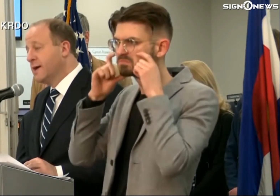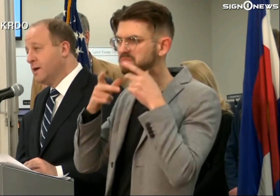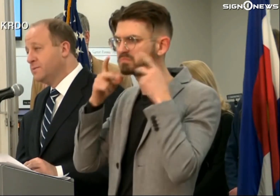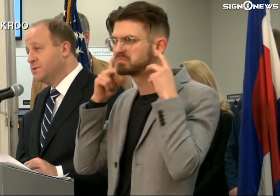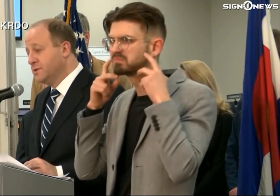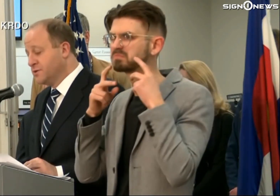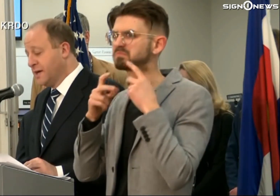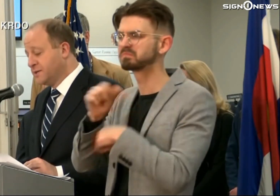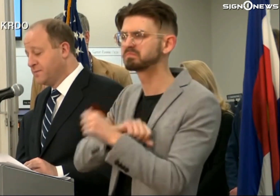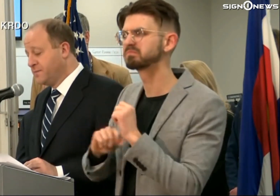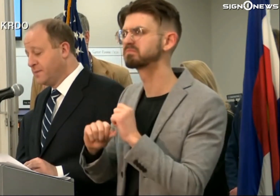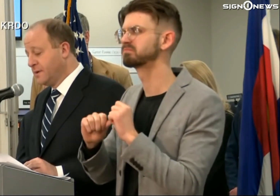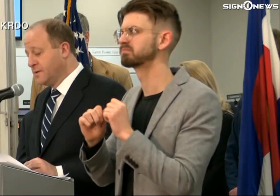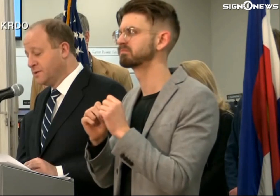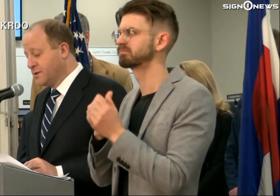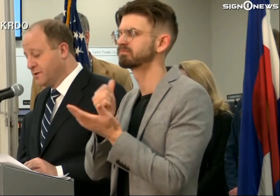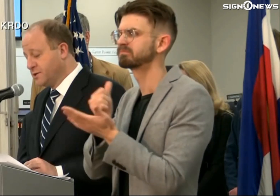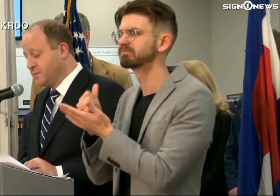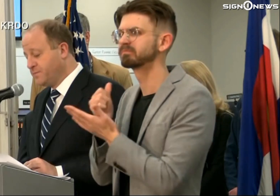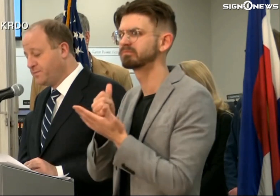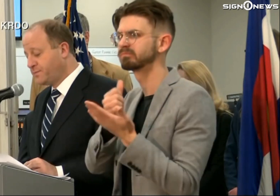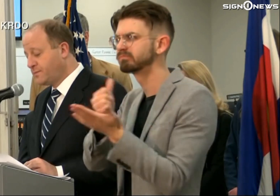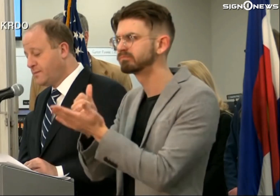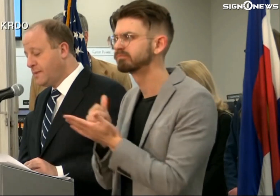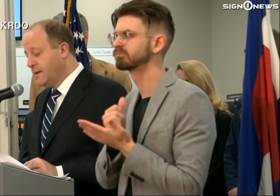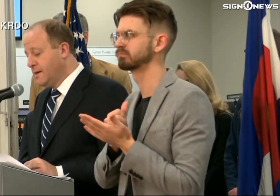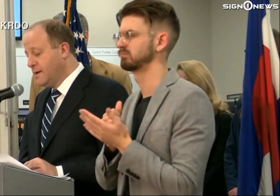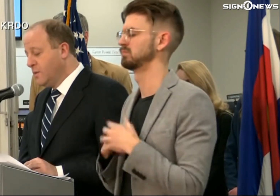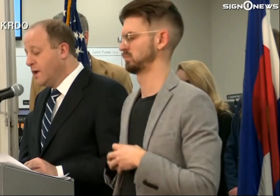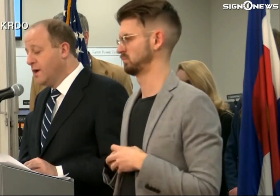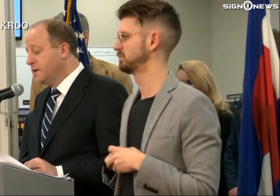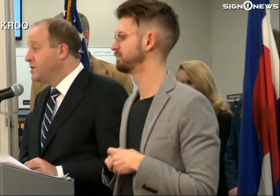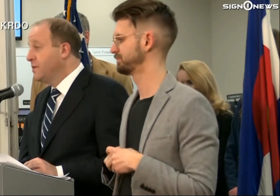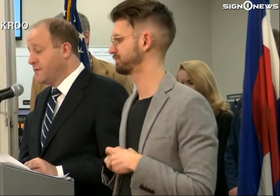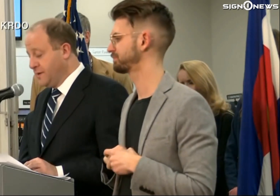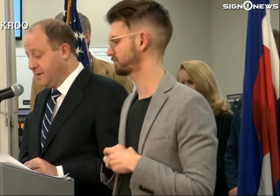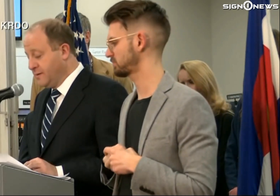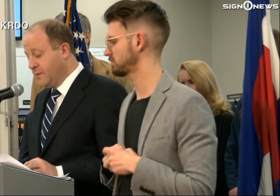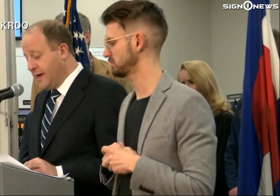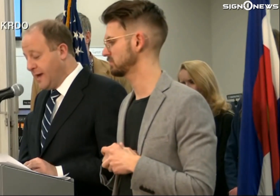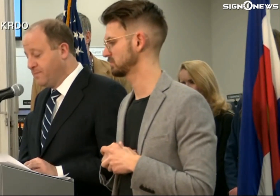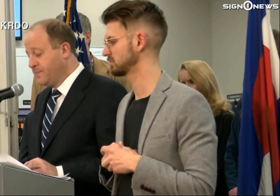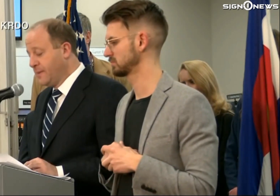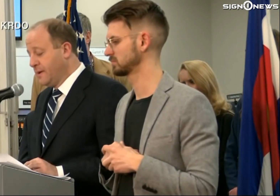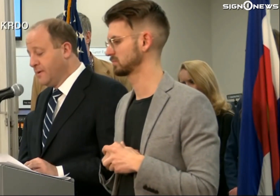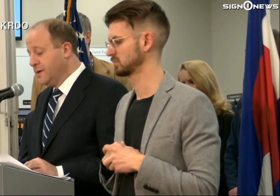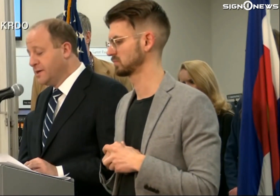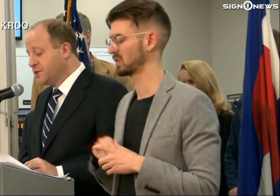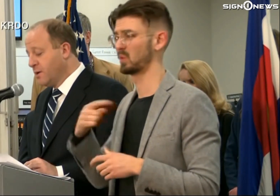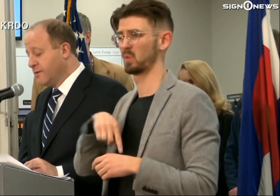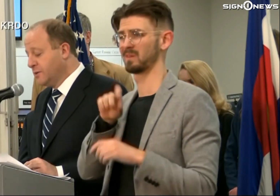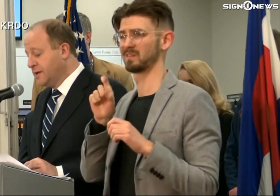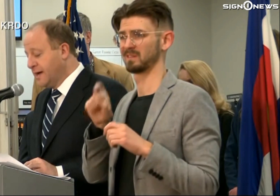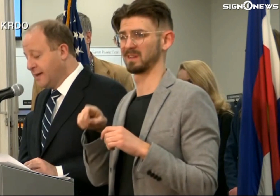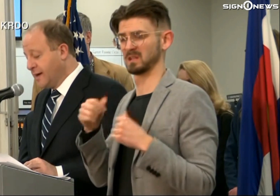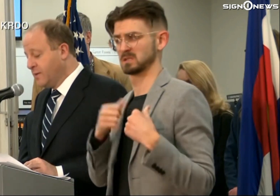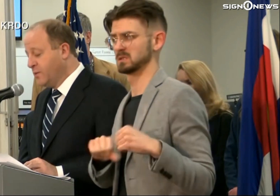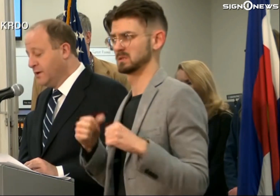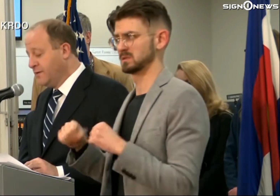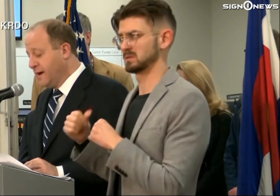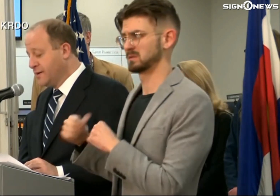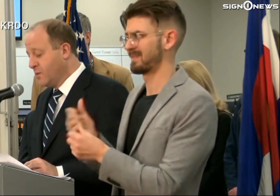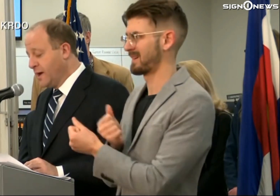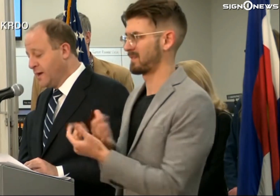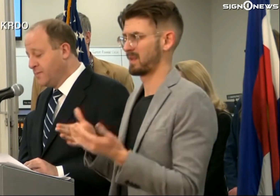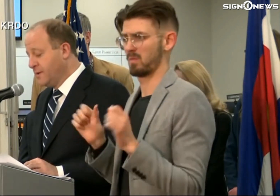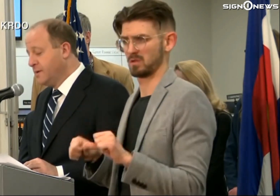needs their help to address the surge. We all need to do everything that we can. We need to show everyone that light. We